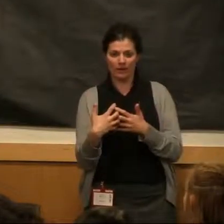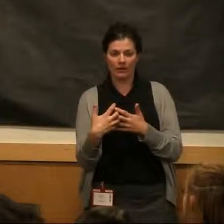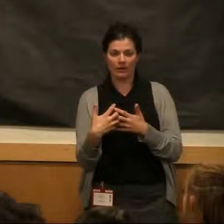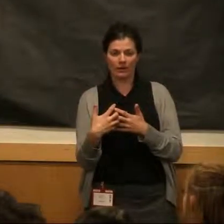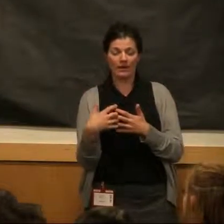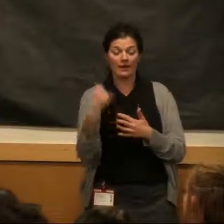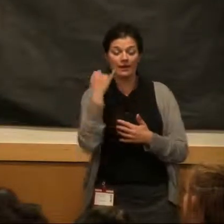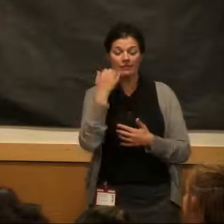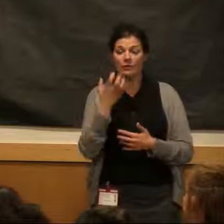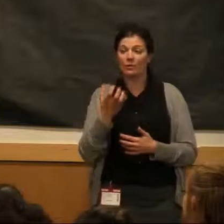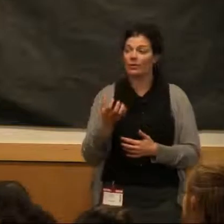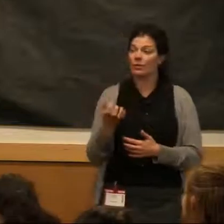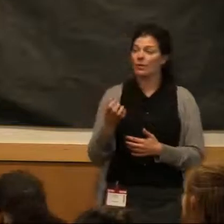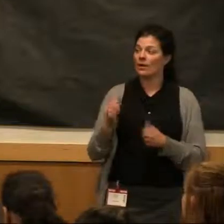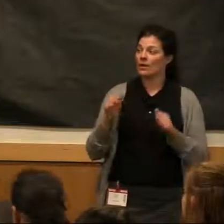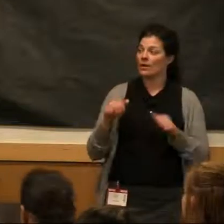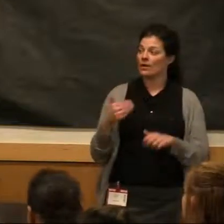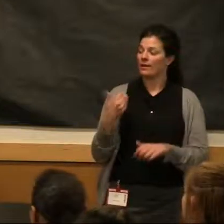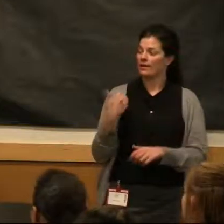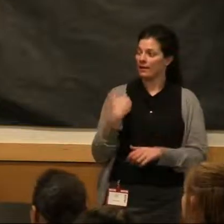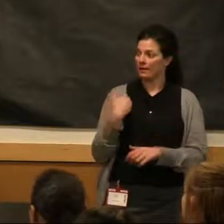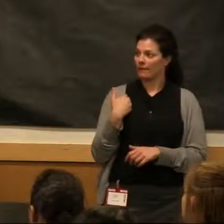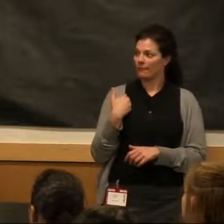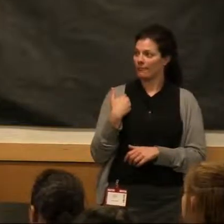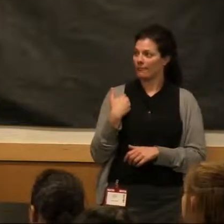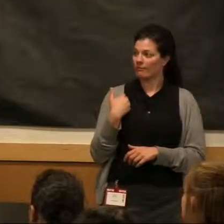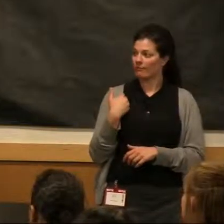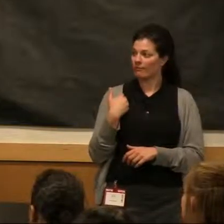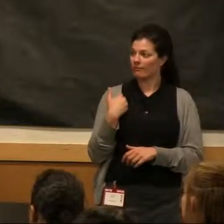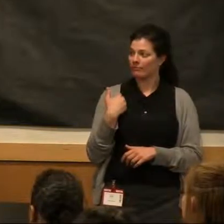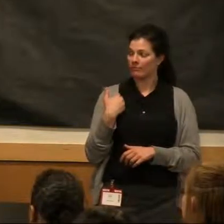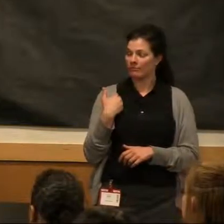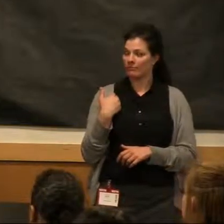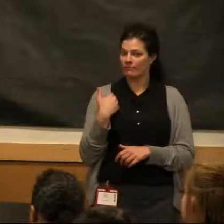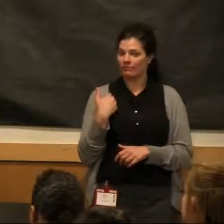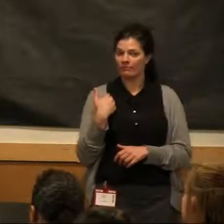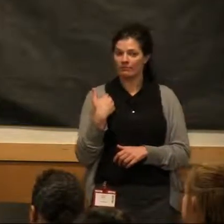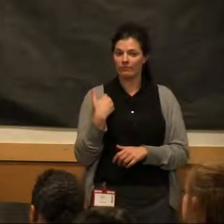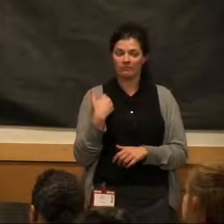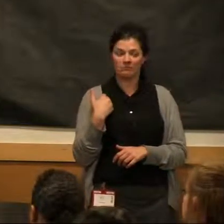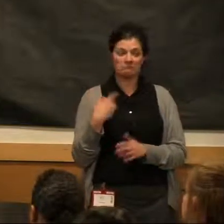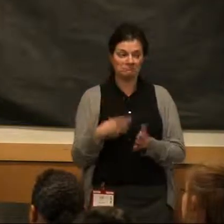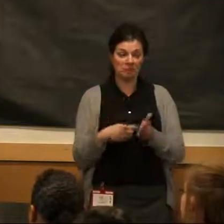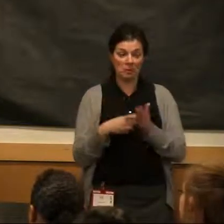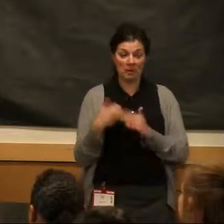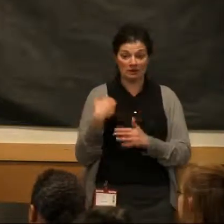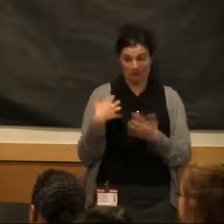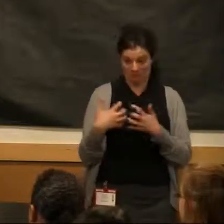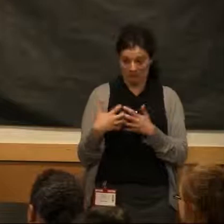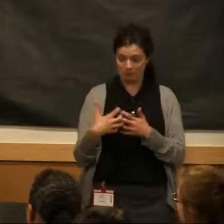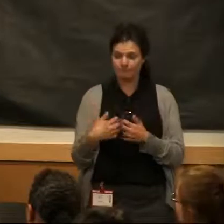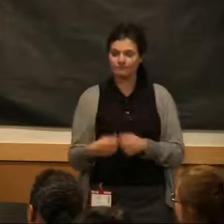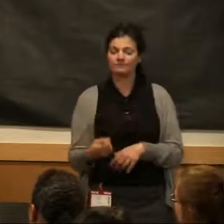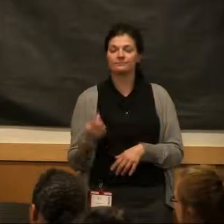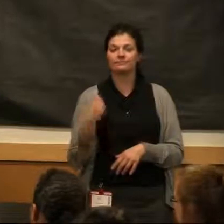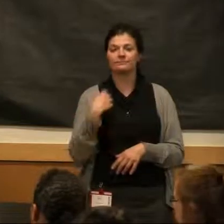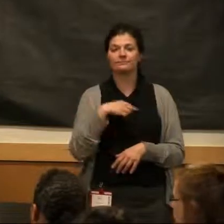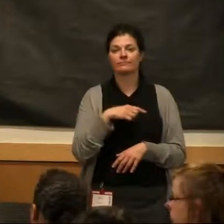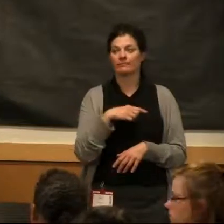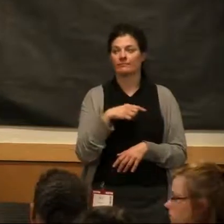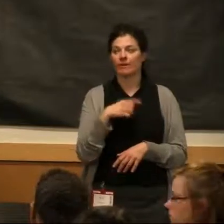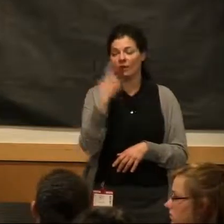if they want to, they have different. Her question was, are freshmen required to have a roommate? For us,